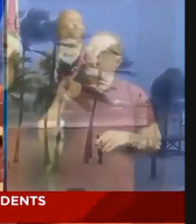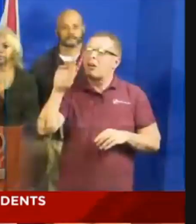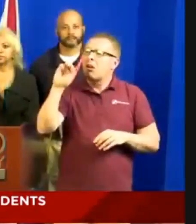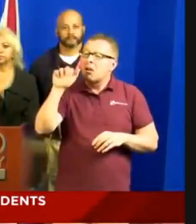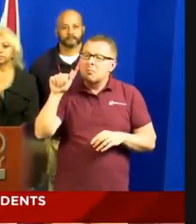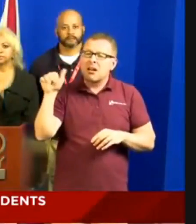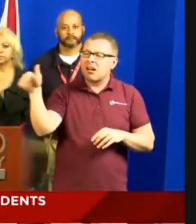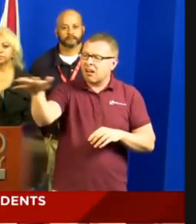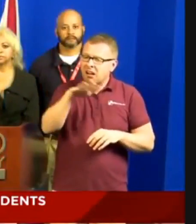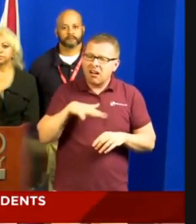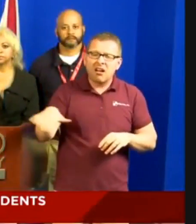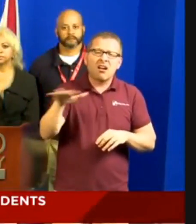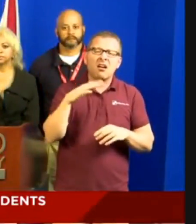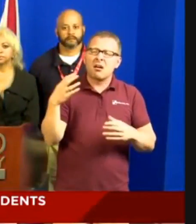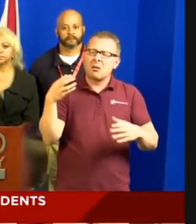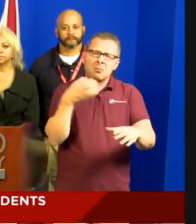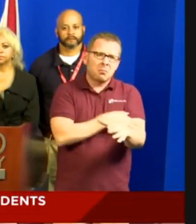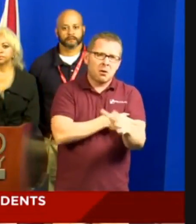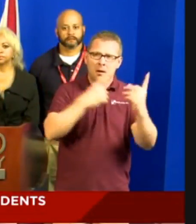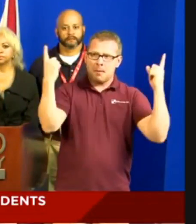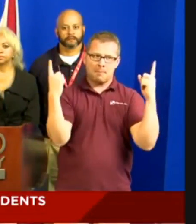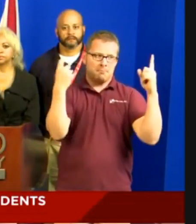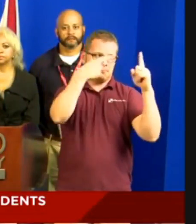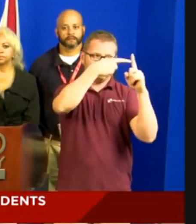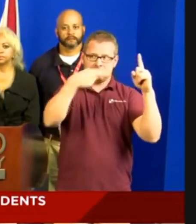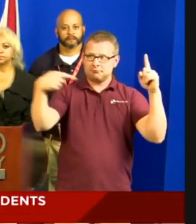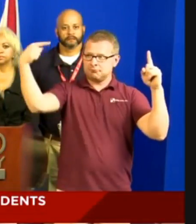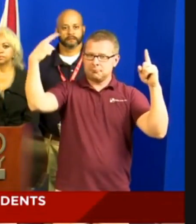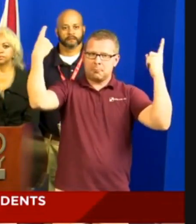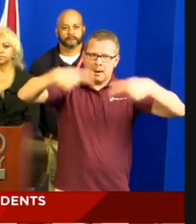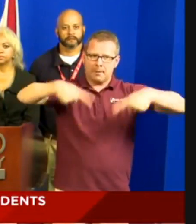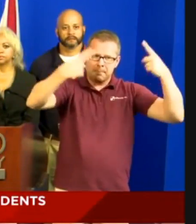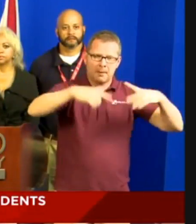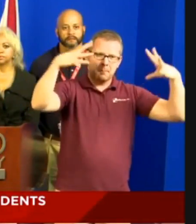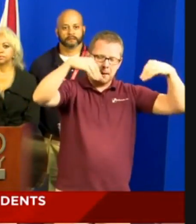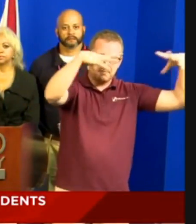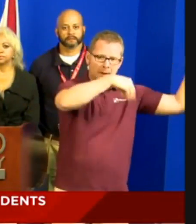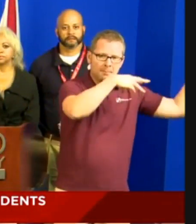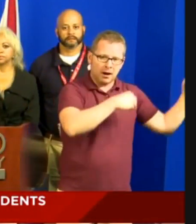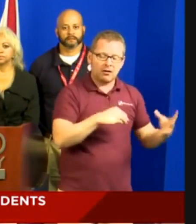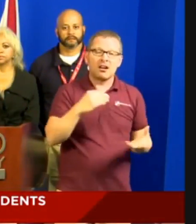and restoration information is available by calling 1-800-4OUTAGE or